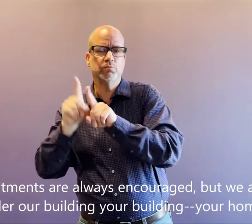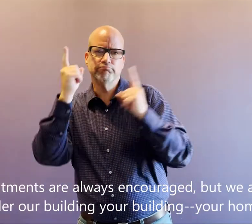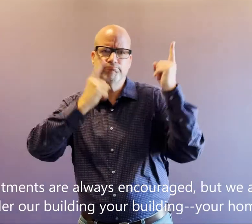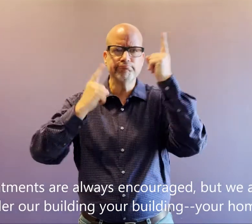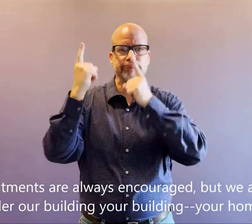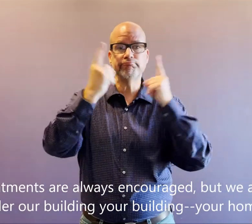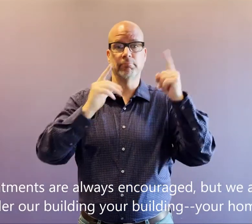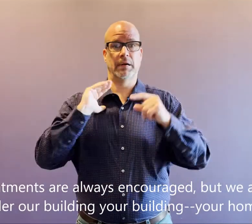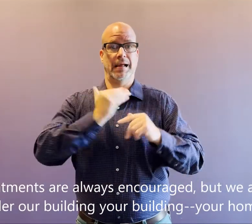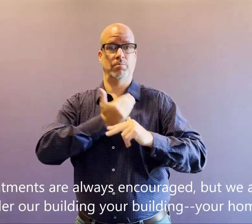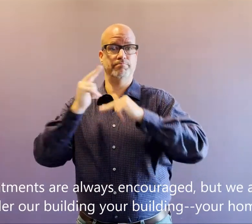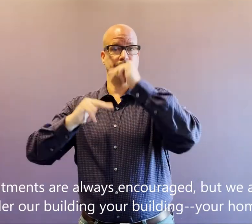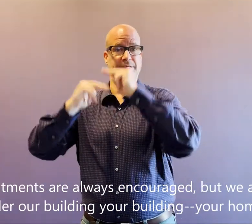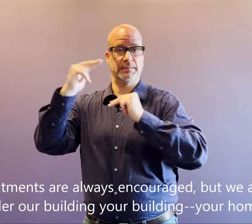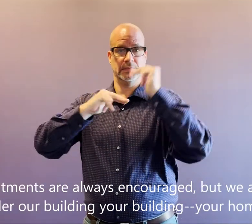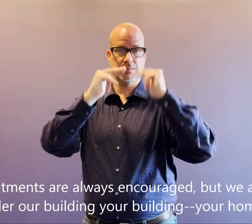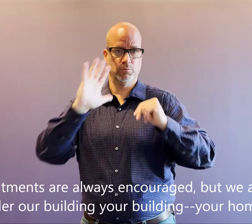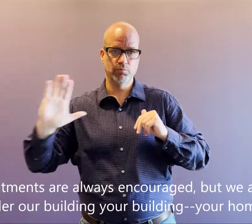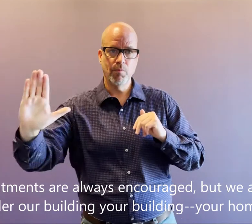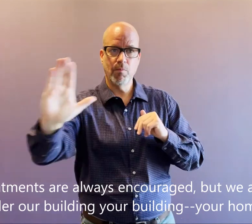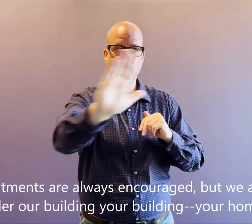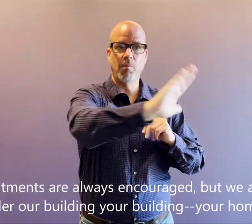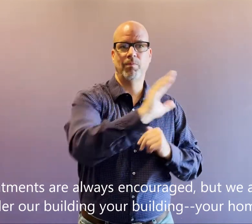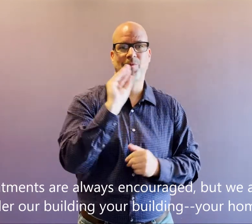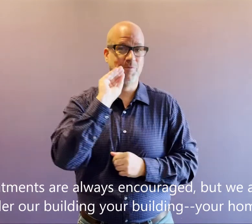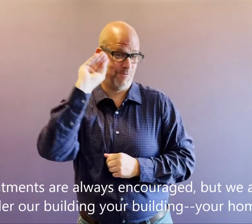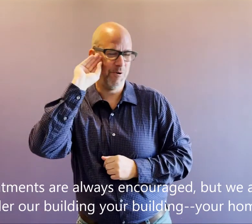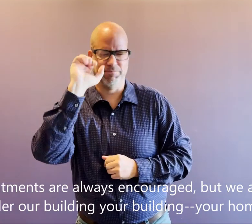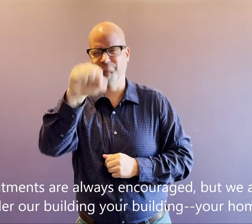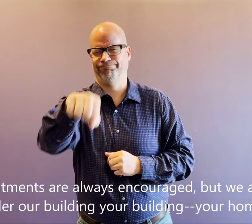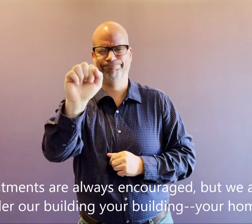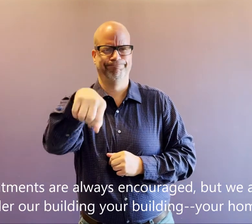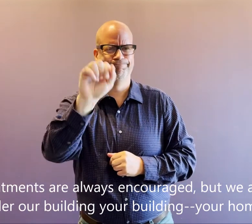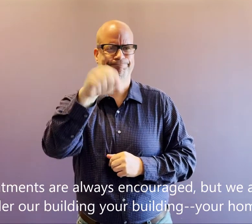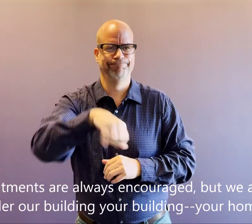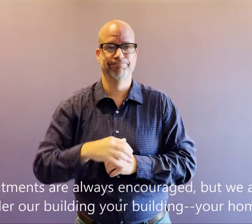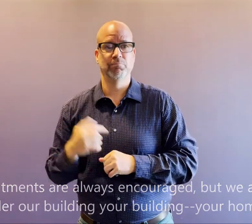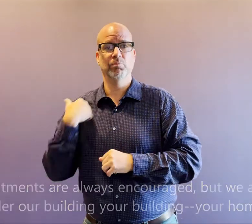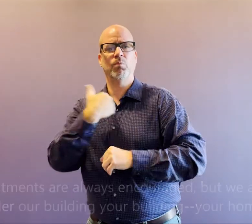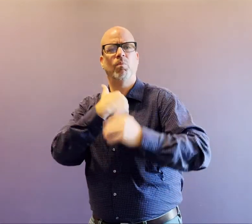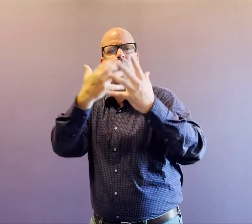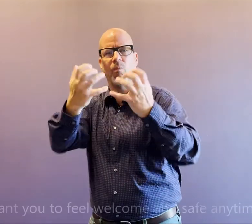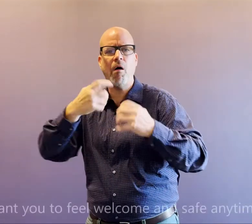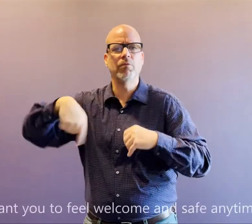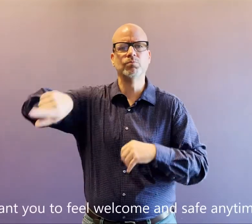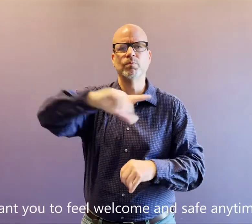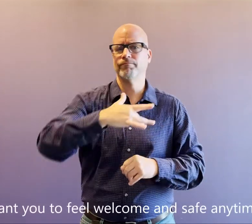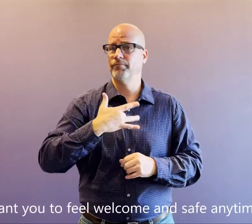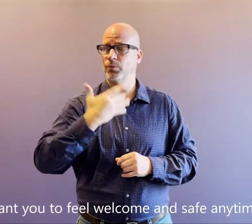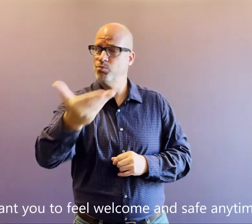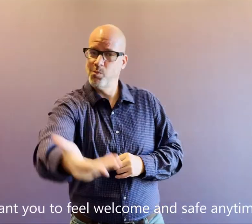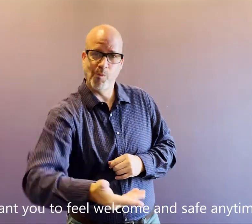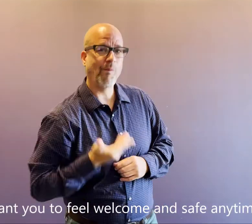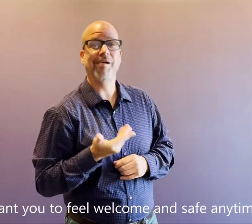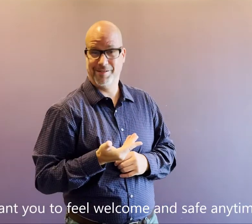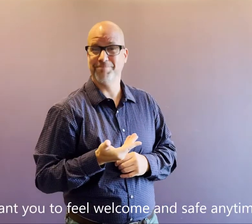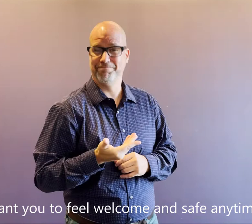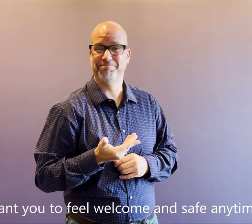Appointments are always encouraged. But we also consider our building, your building, your